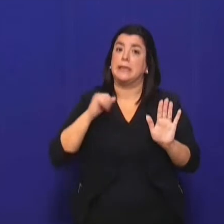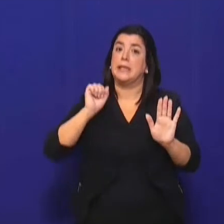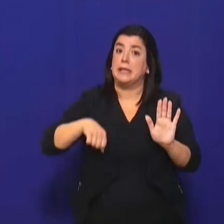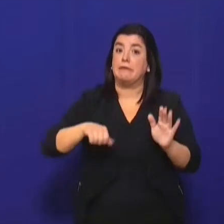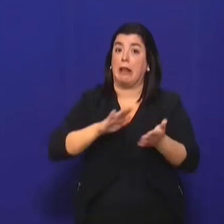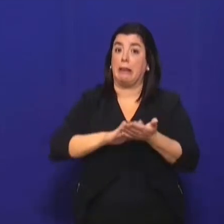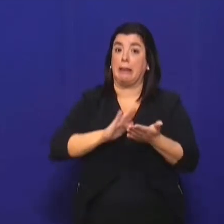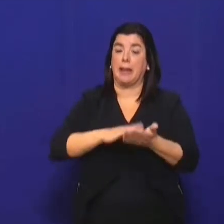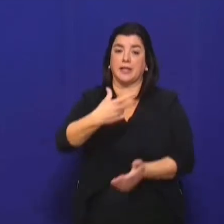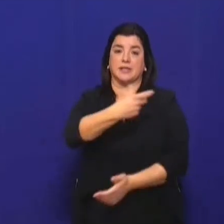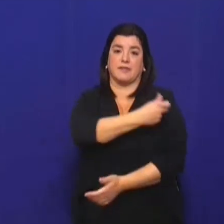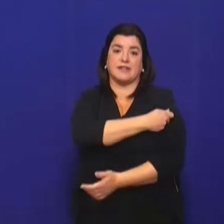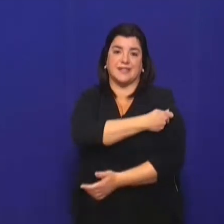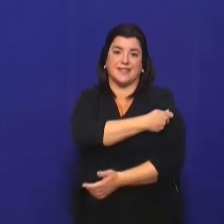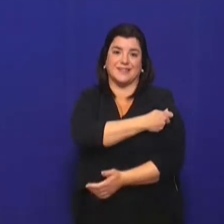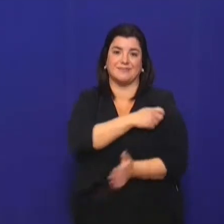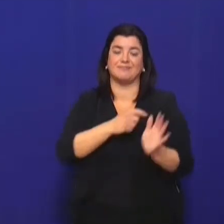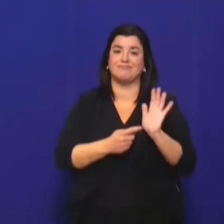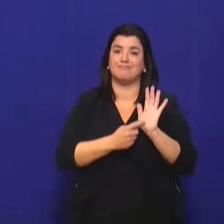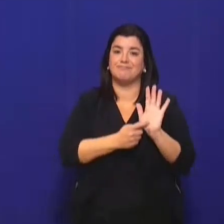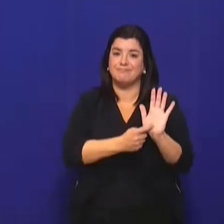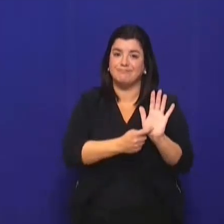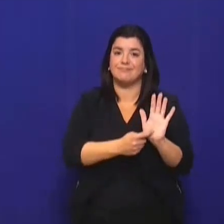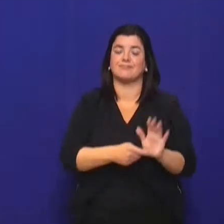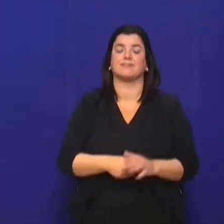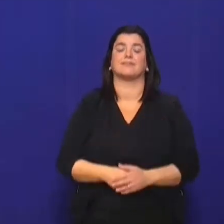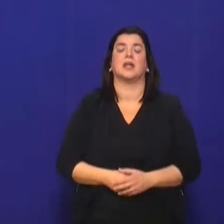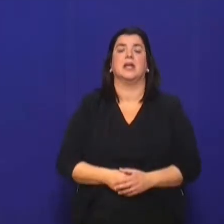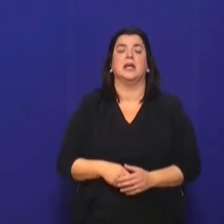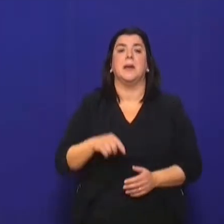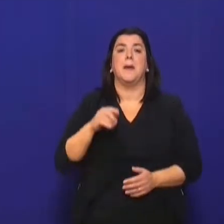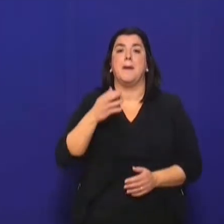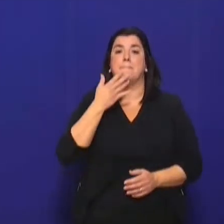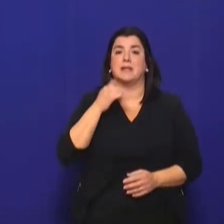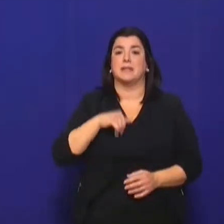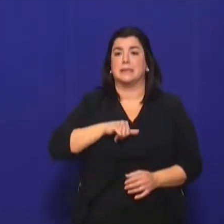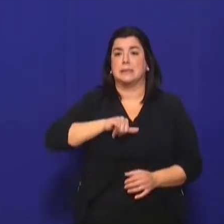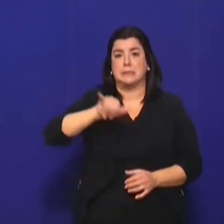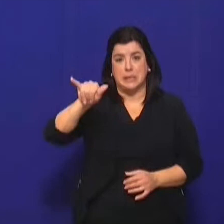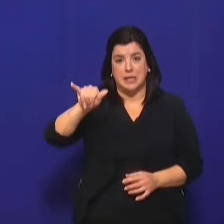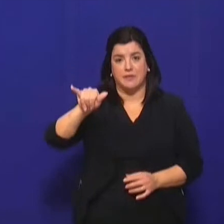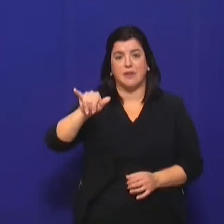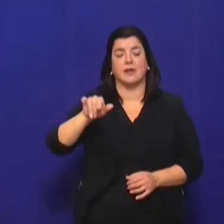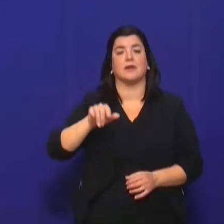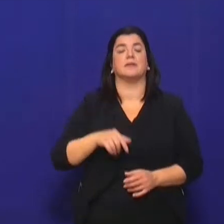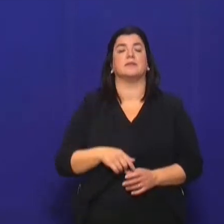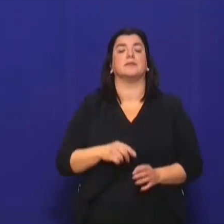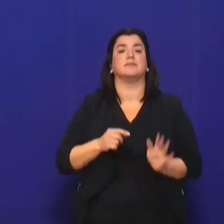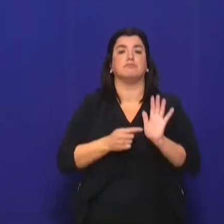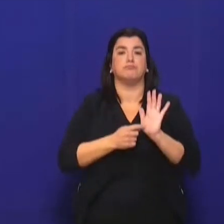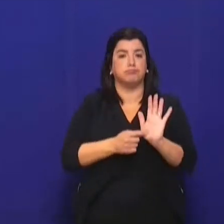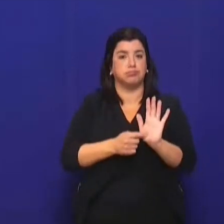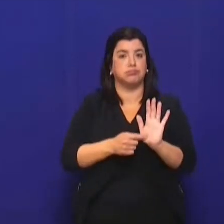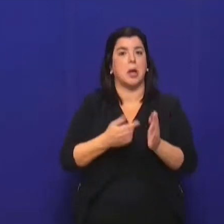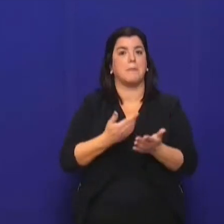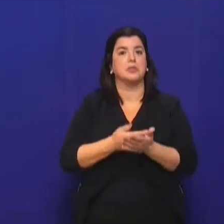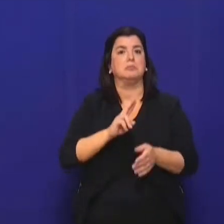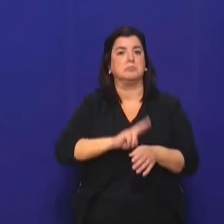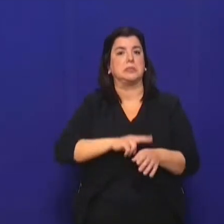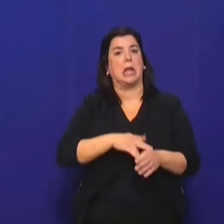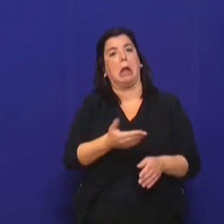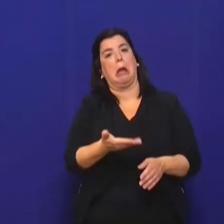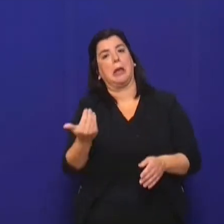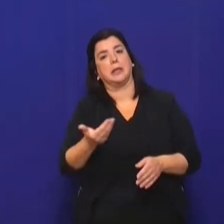joħroġlu ċertifikat li hu jkun qiegħed propju jippreżenta dan iċ-ċertifikat meta hu jkun irrid isifer. Fatti